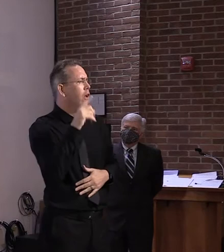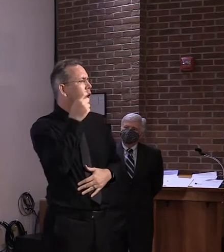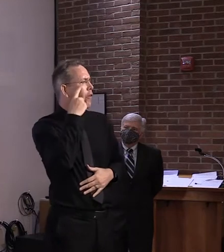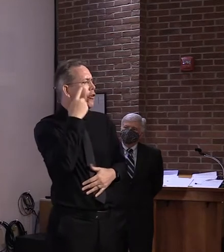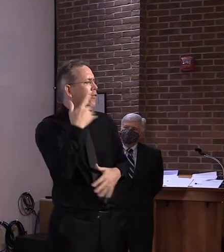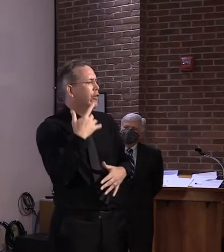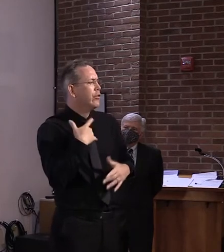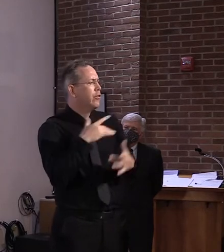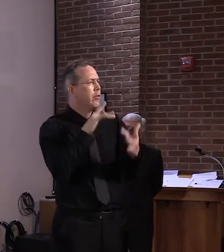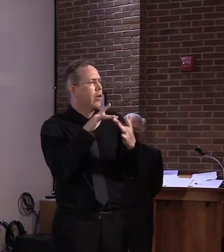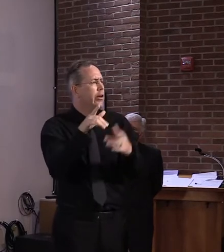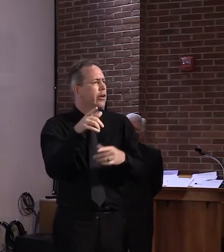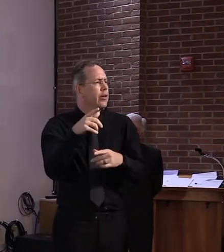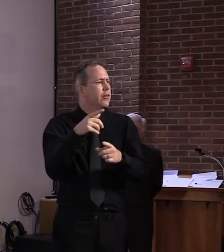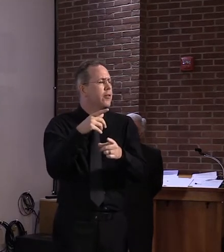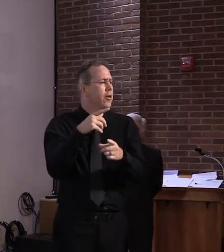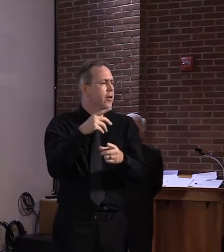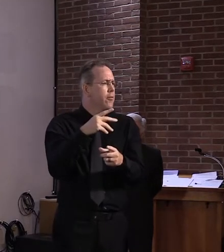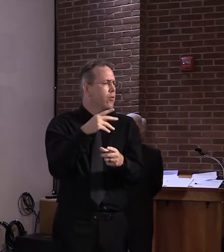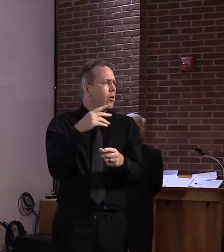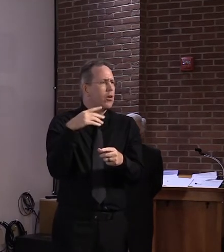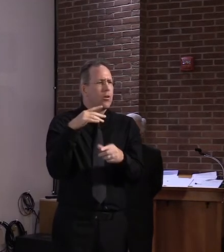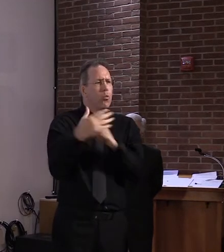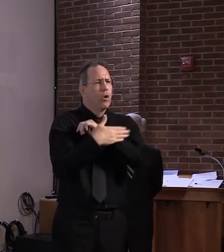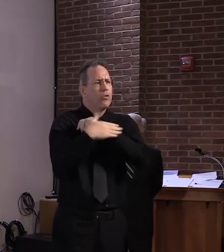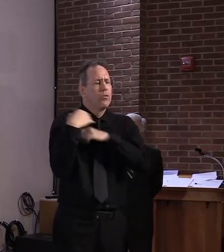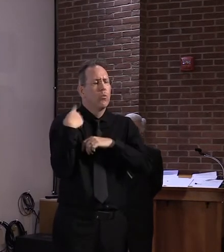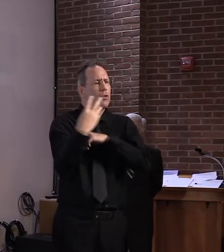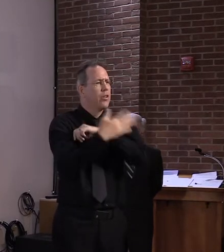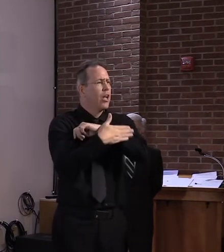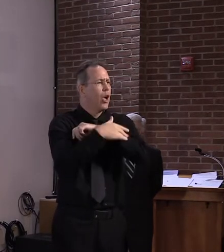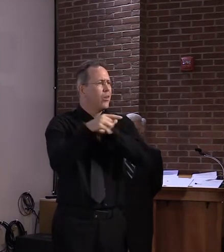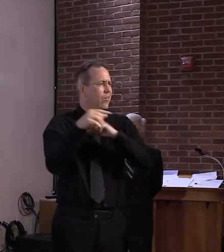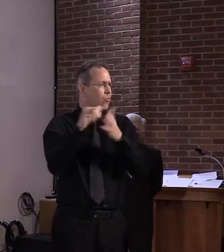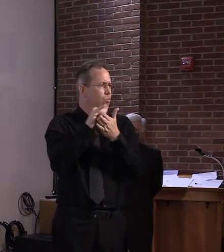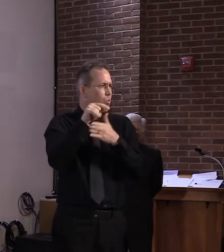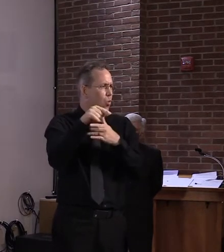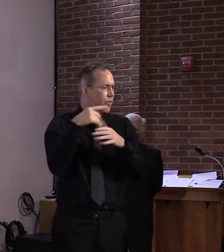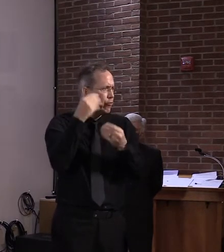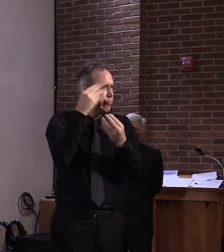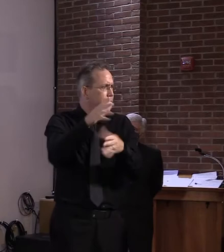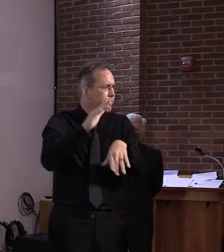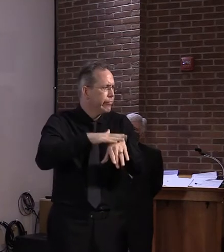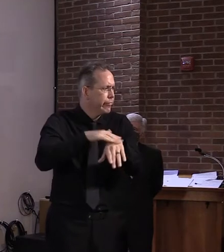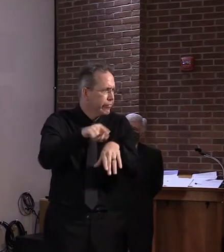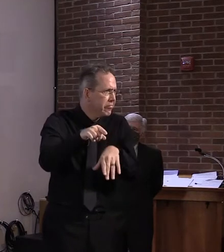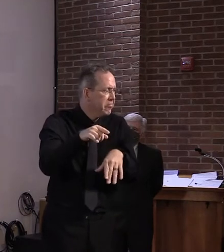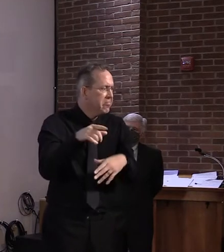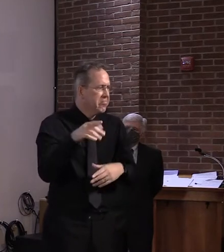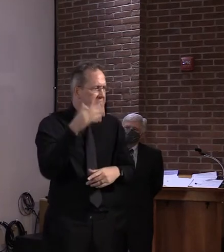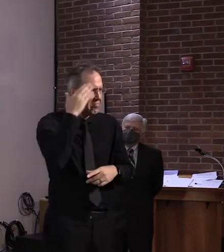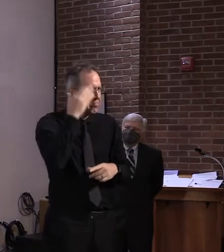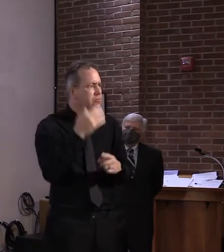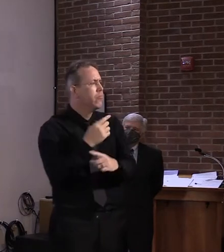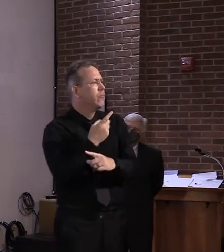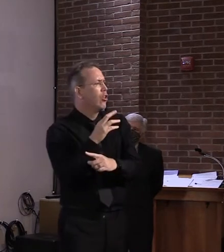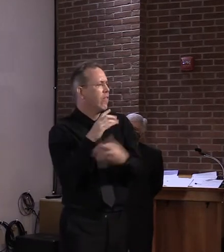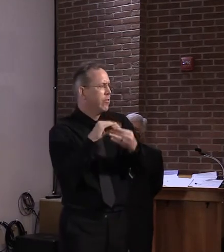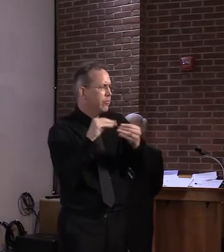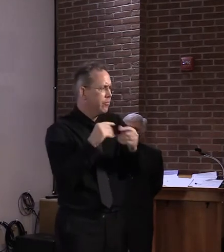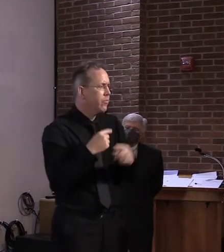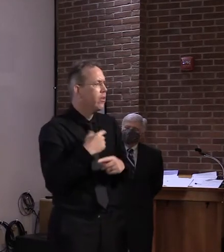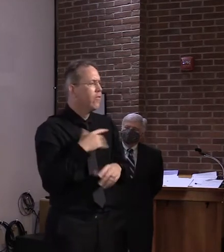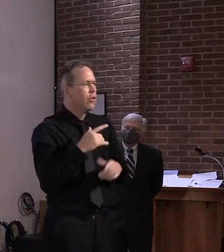the New York Health Department in that county was doing a lot of contact tracing. They were not specifically doing